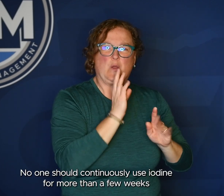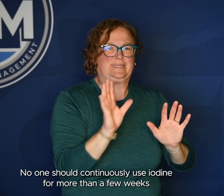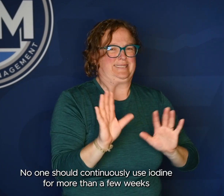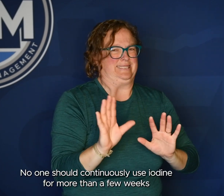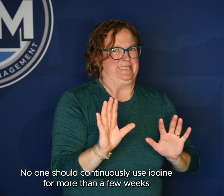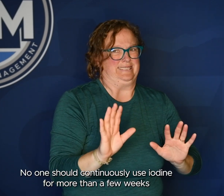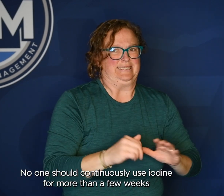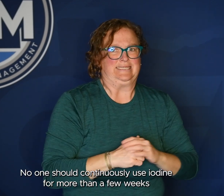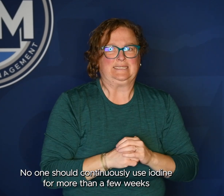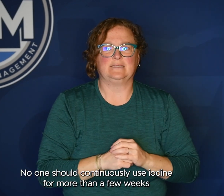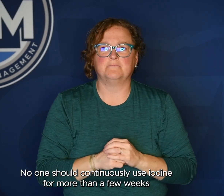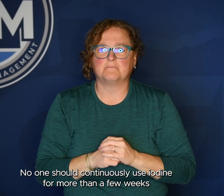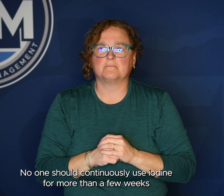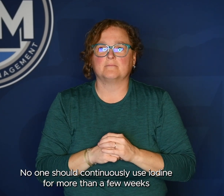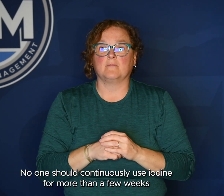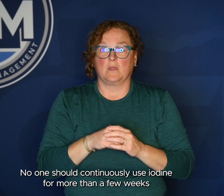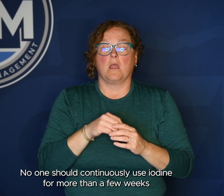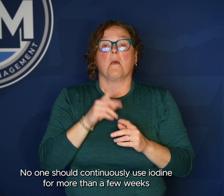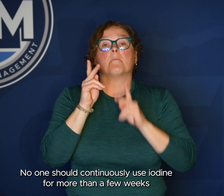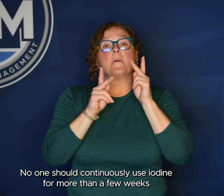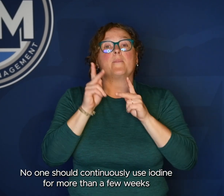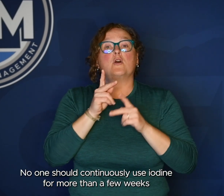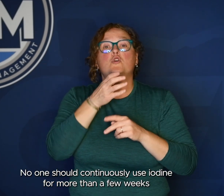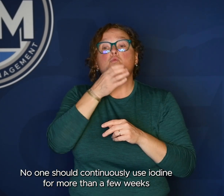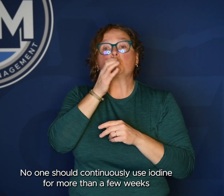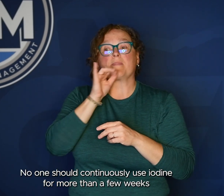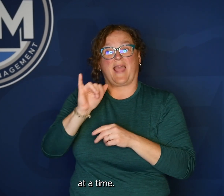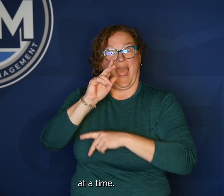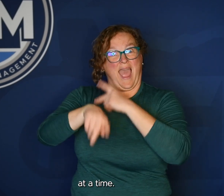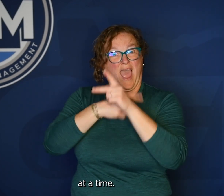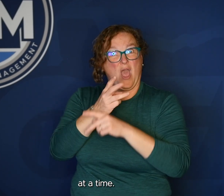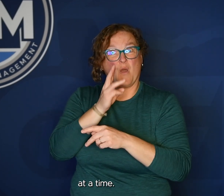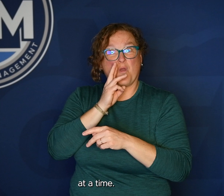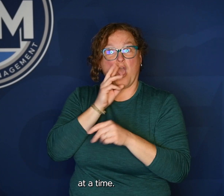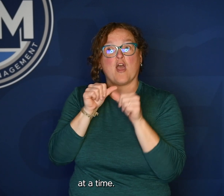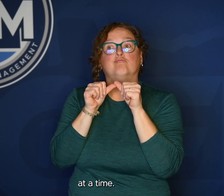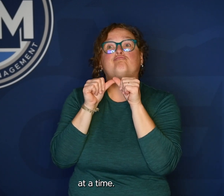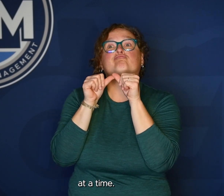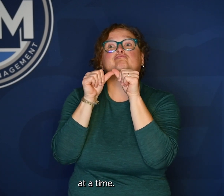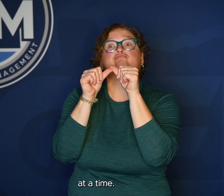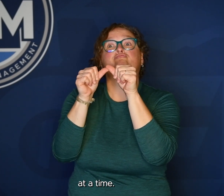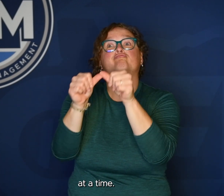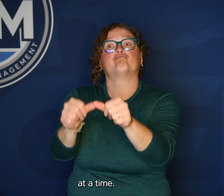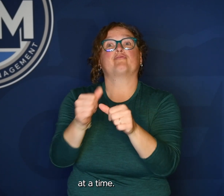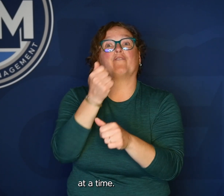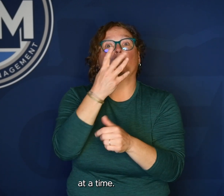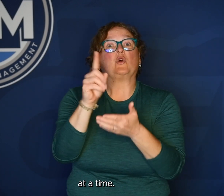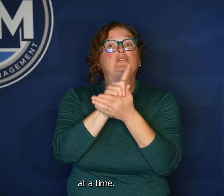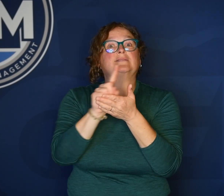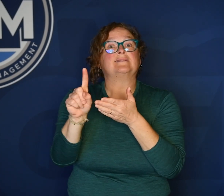No one should continuously use iodine for more than a few weeks at a time.